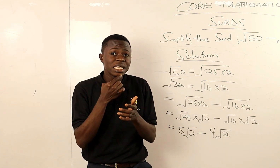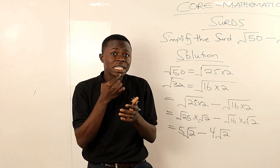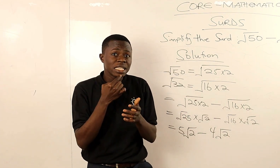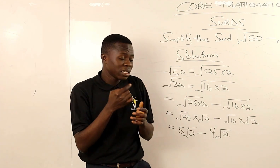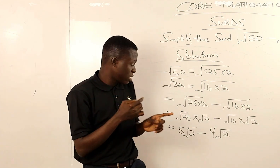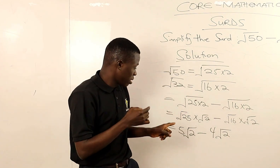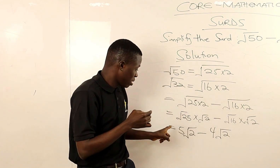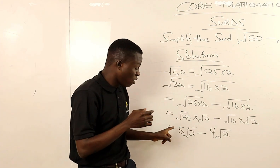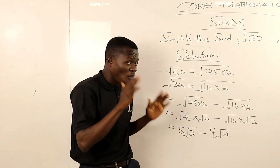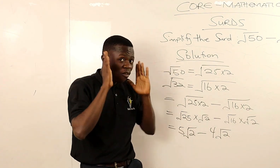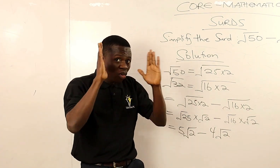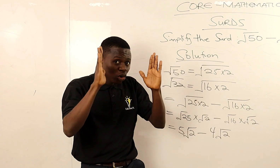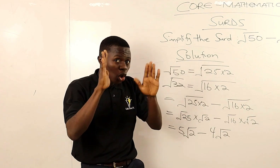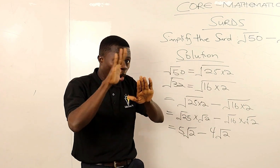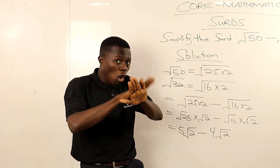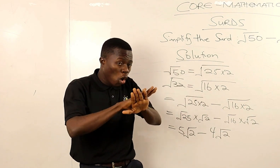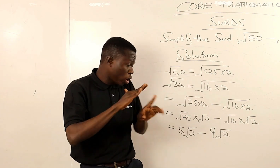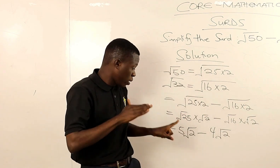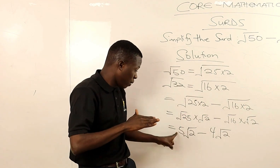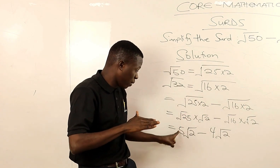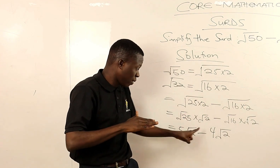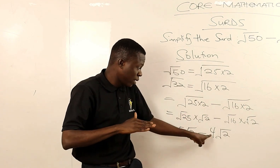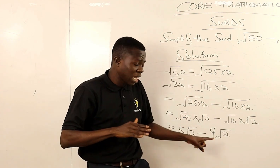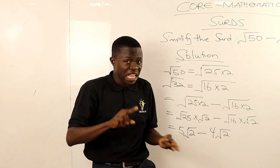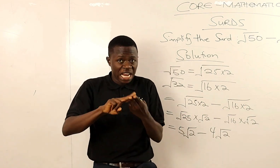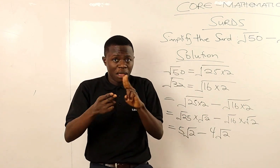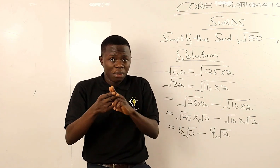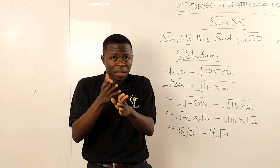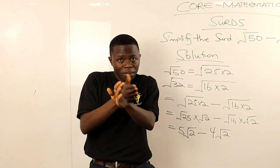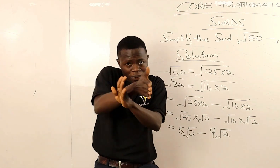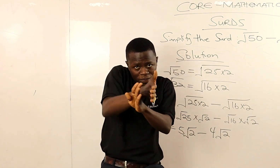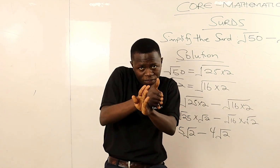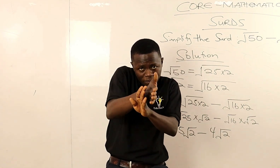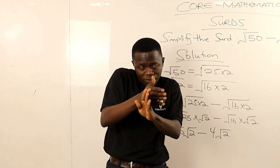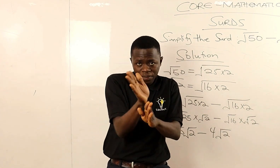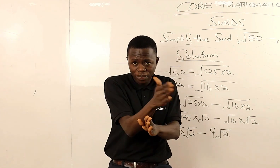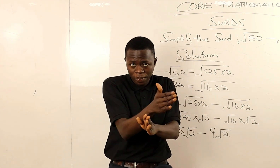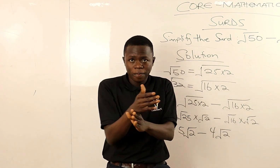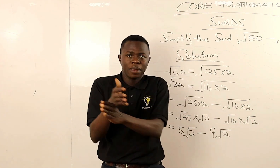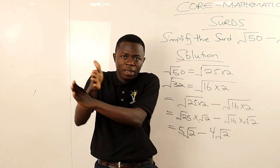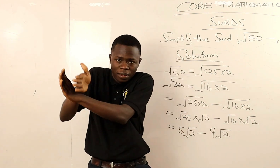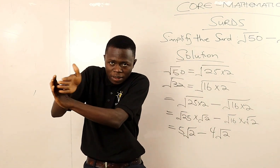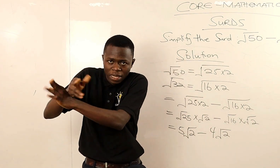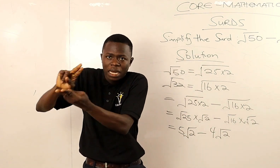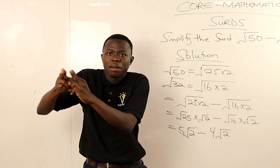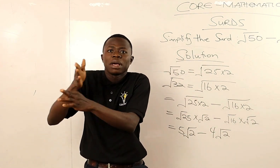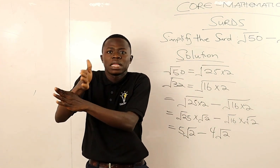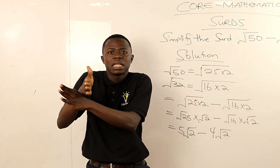And again, you know that we said the numbers in front of the